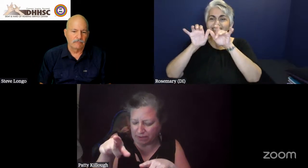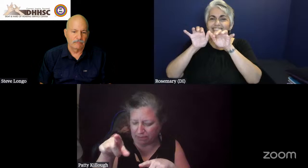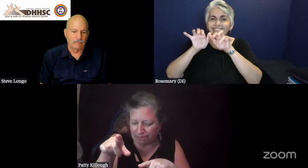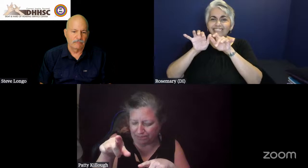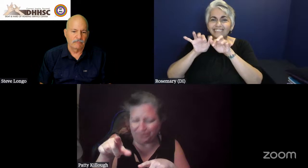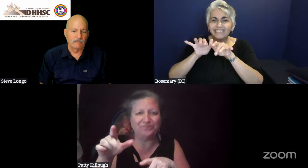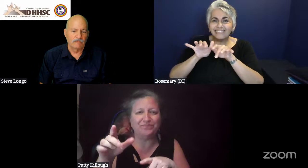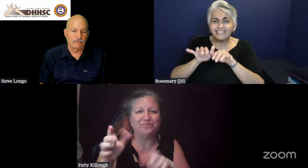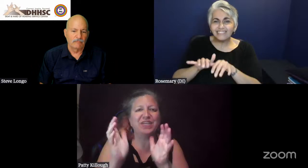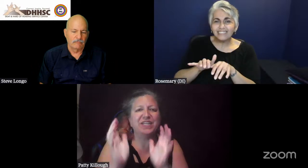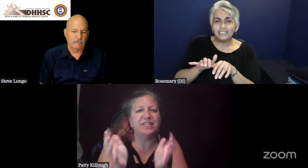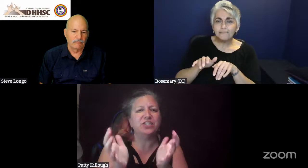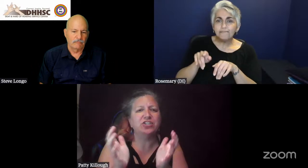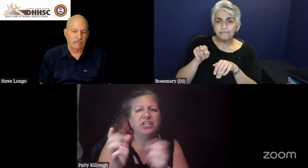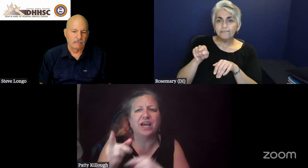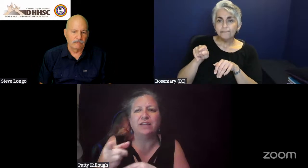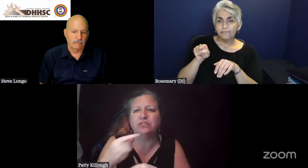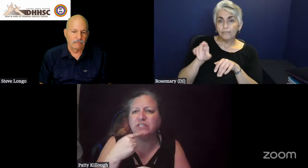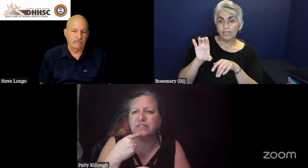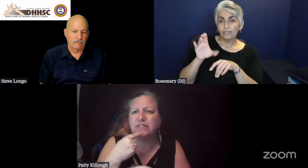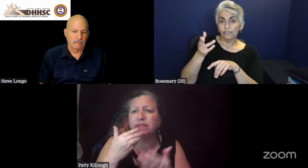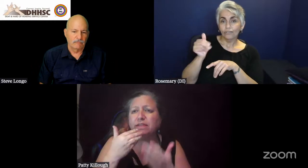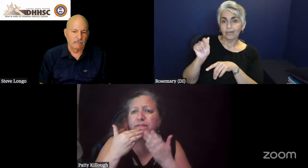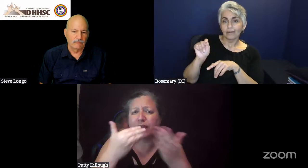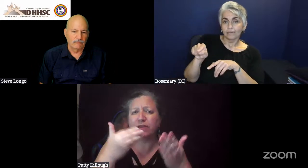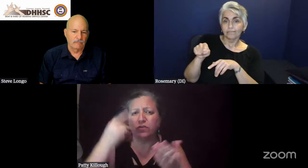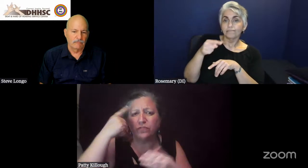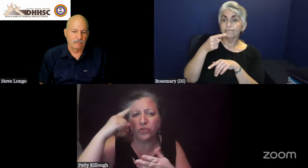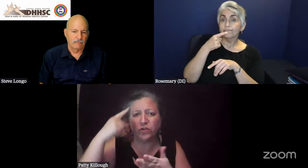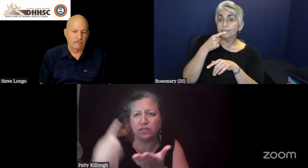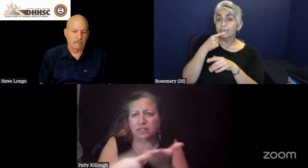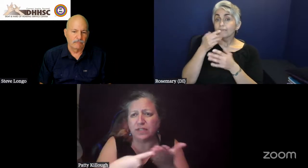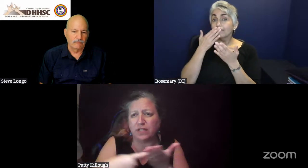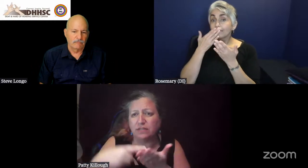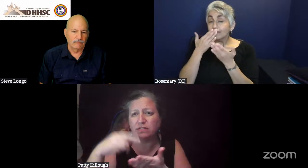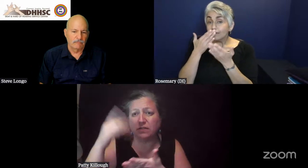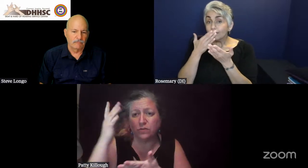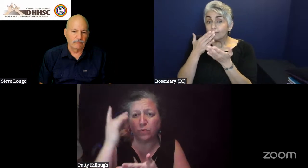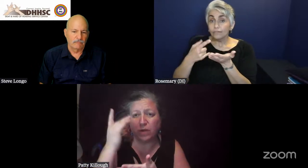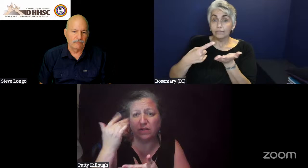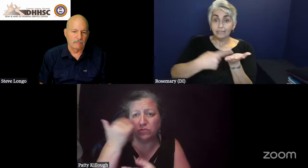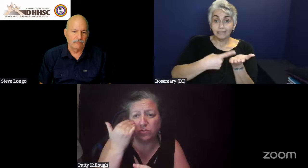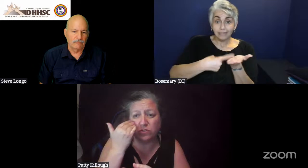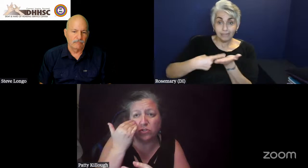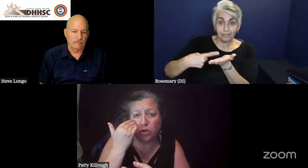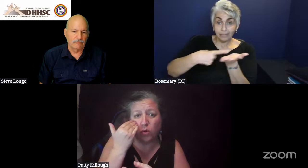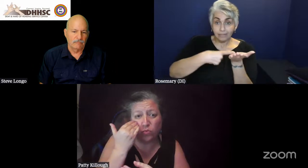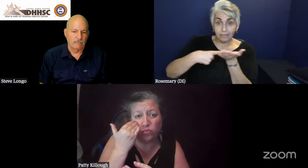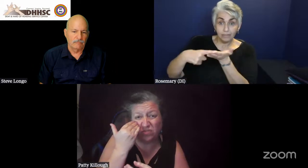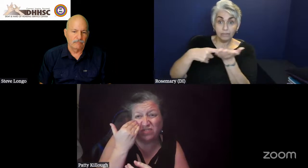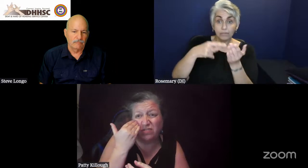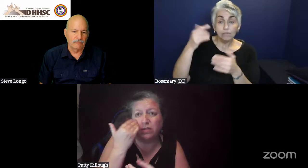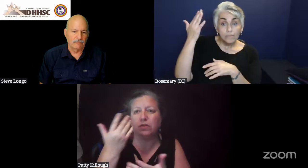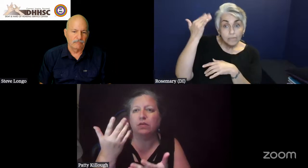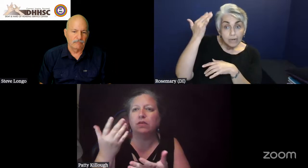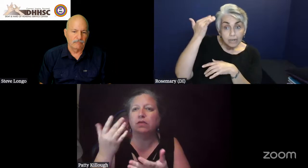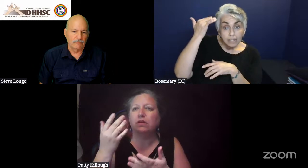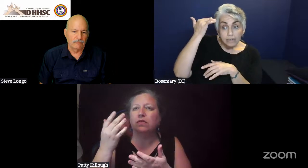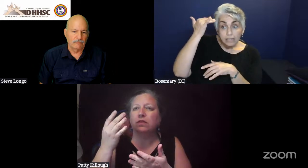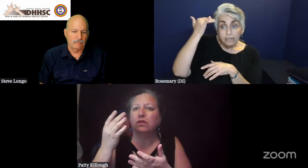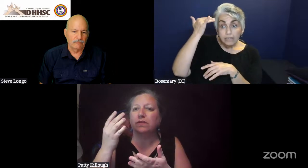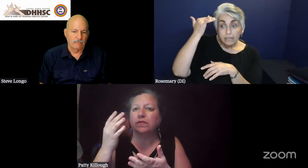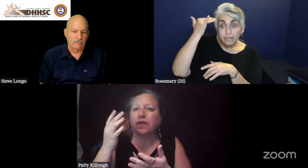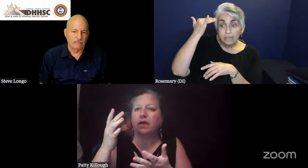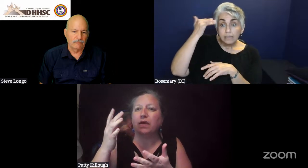And Michelle just typed in the chat saying thank you for this discussion,